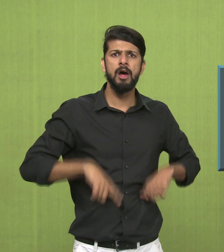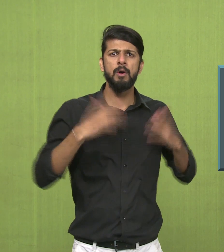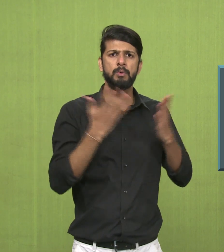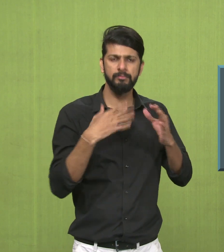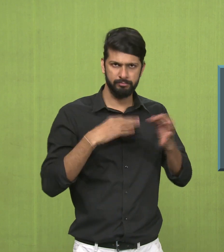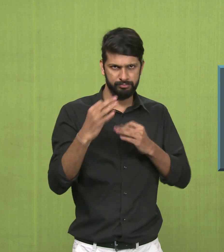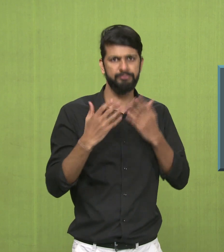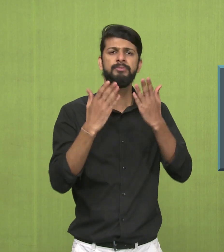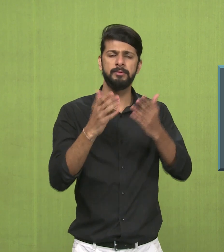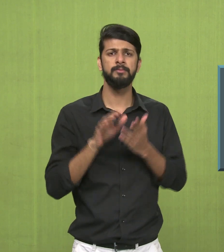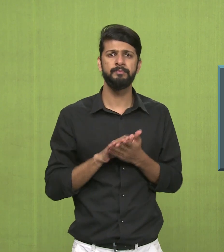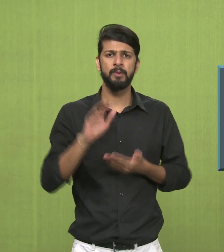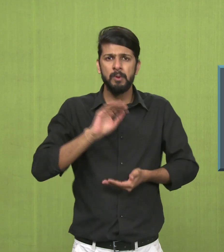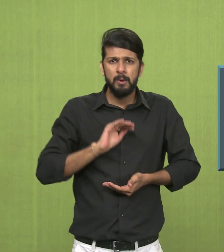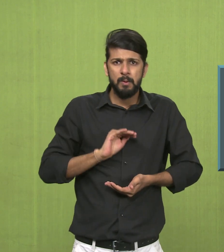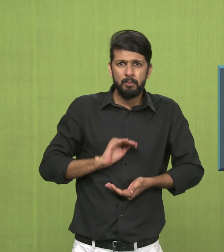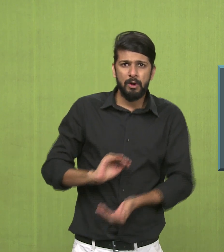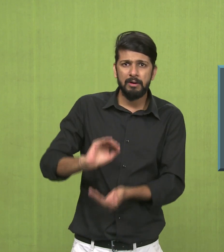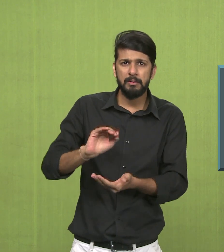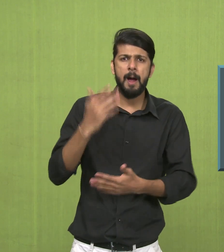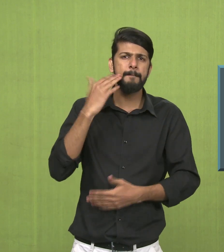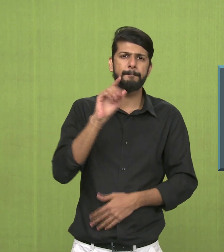Basic information about Amrita Shergill.